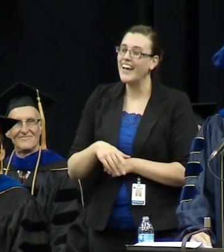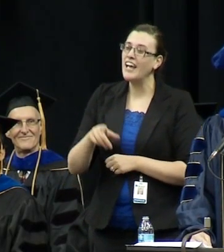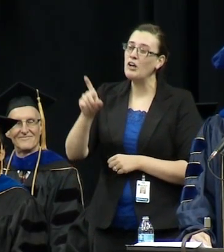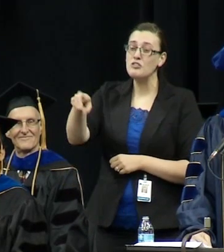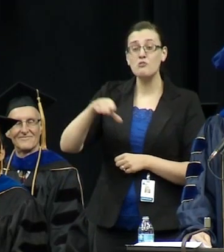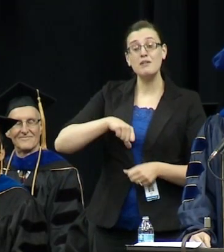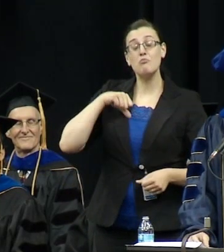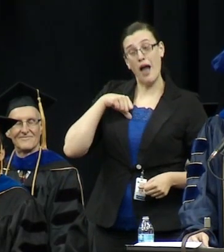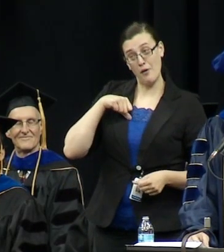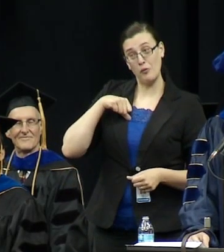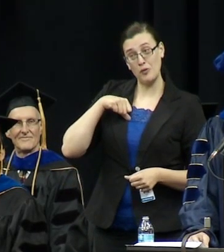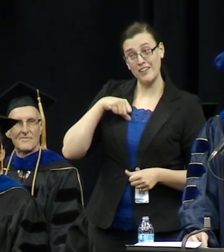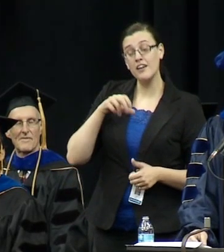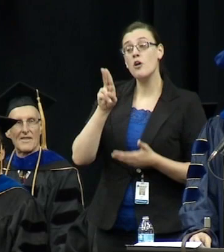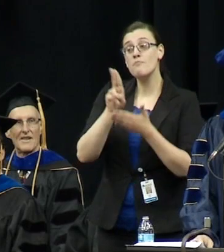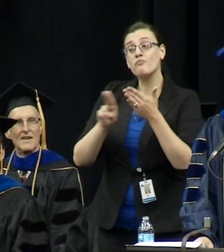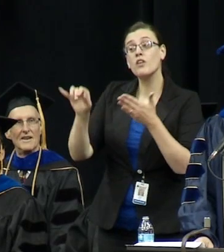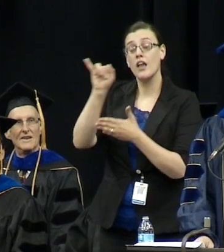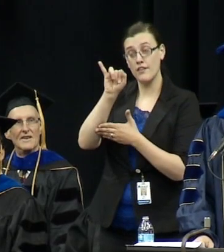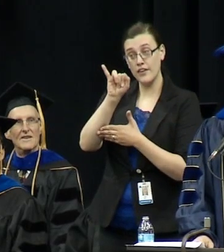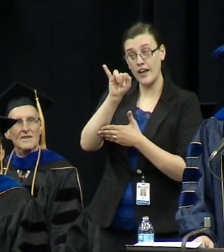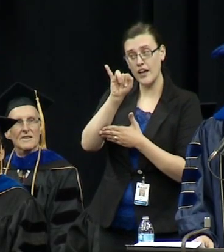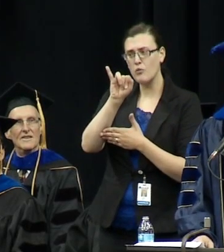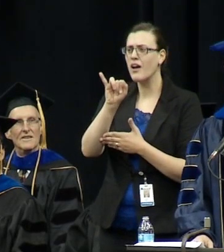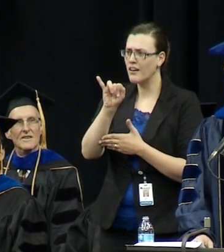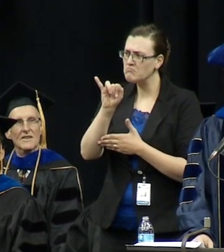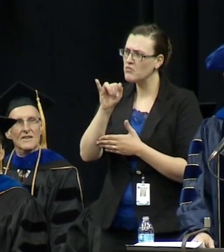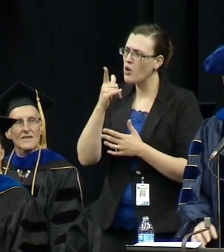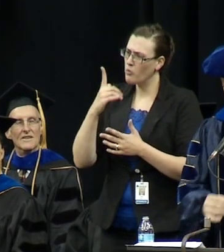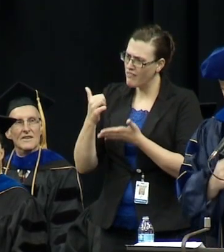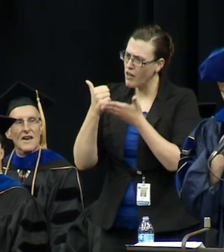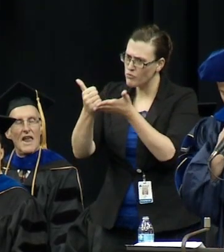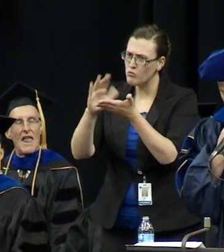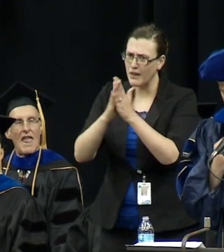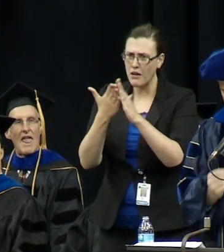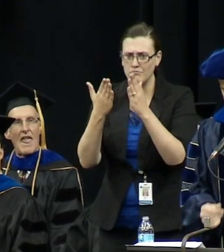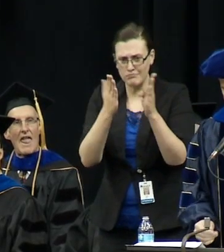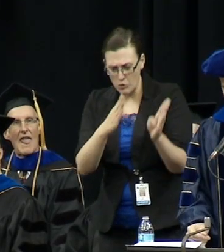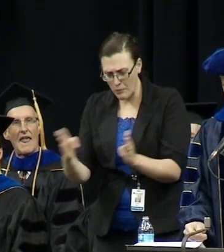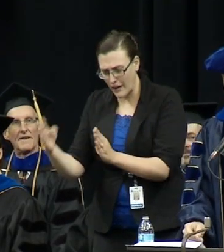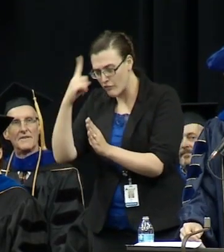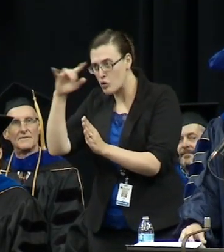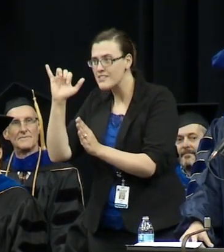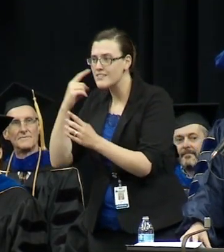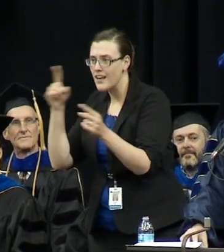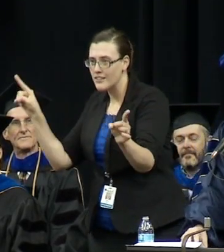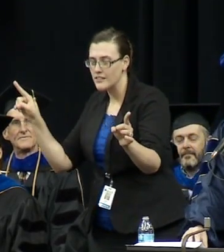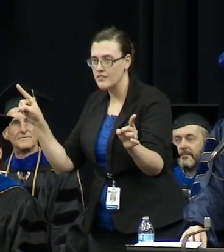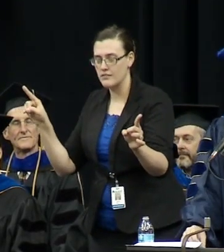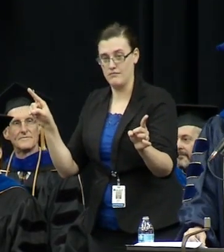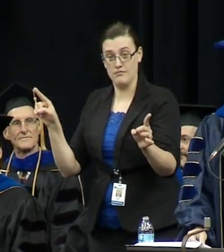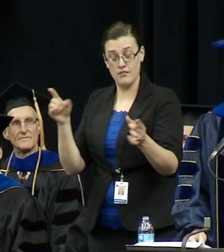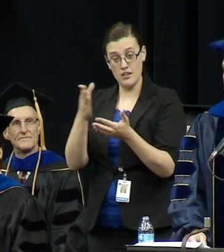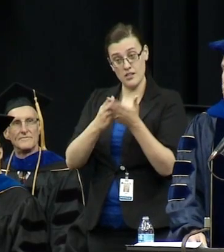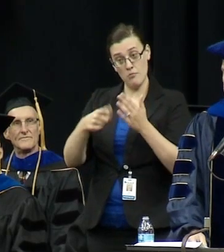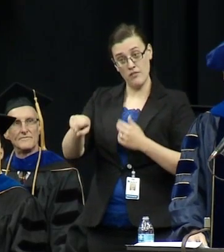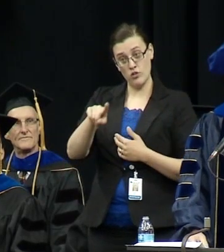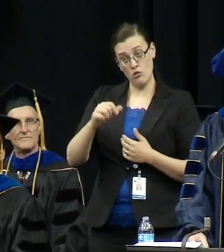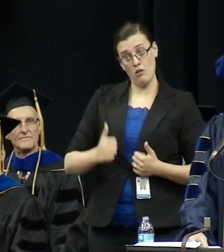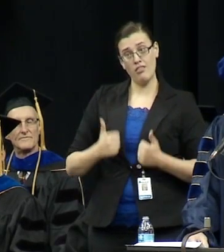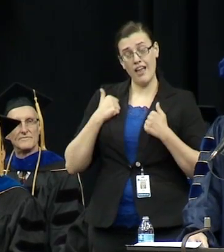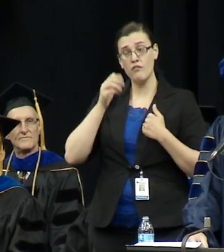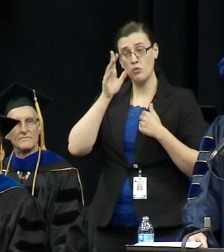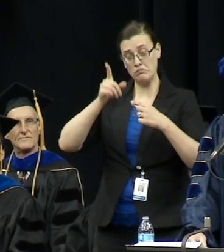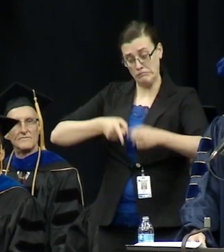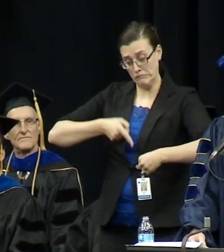proud. The University of Iowa has prepared you for that success. But for some of you, life will be very